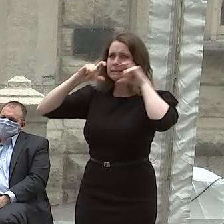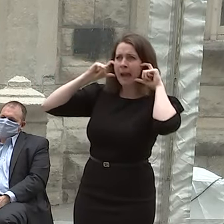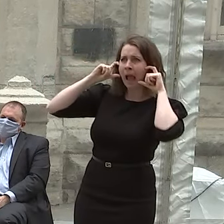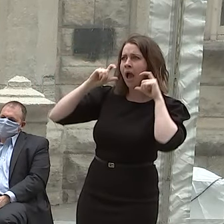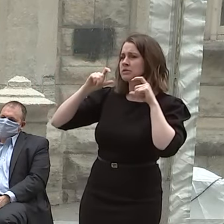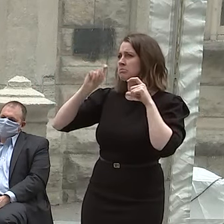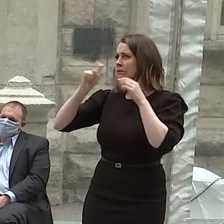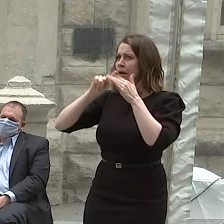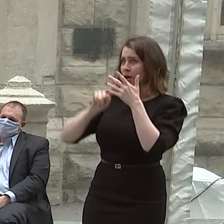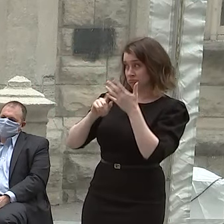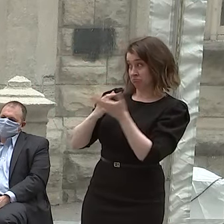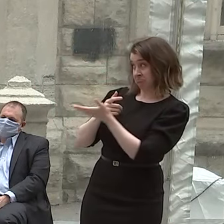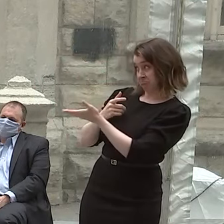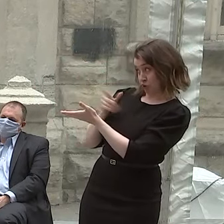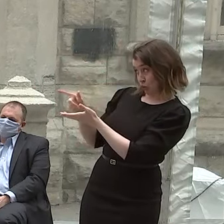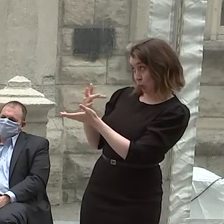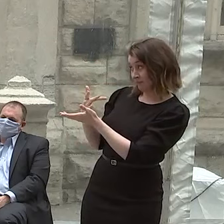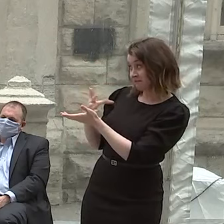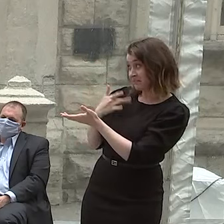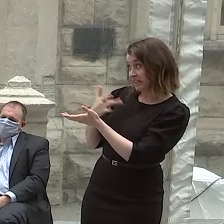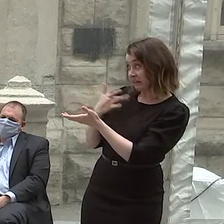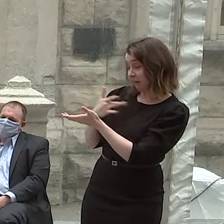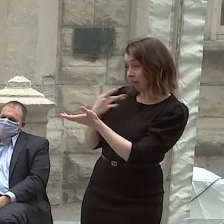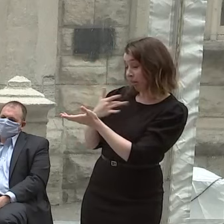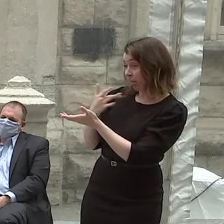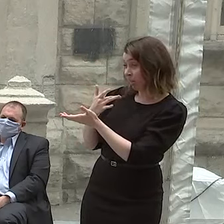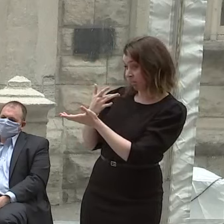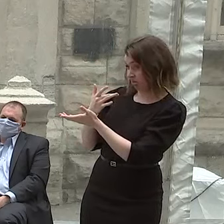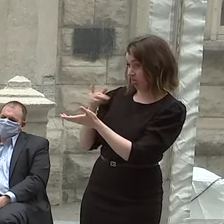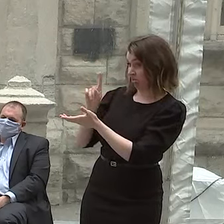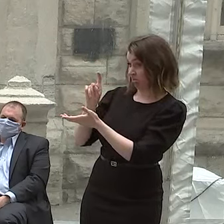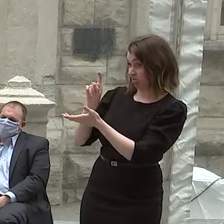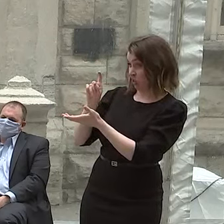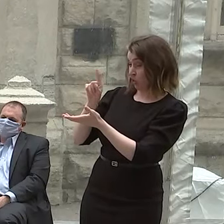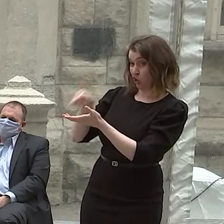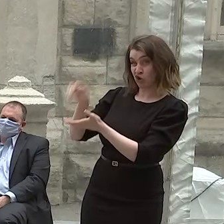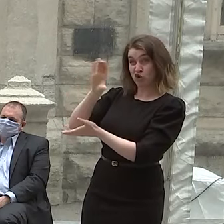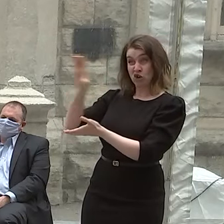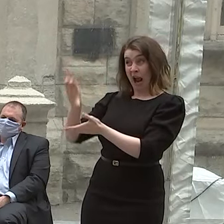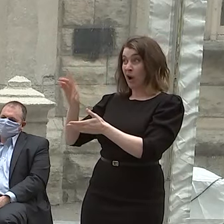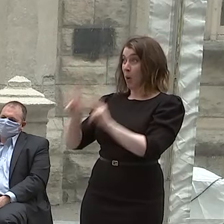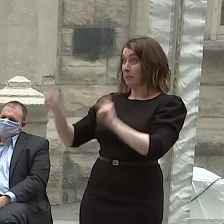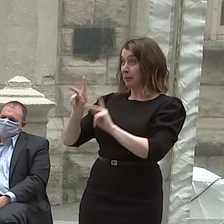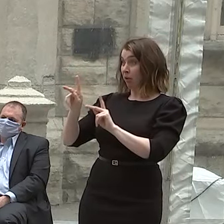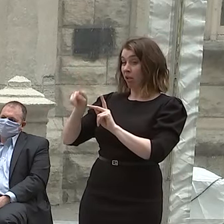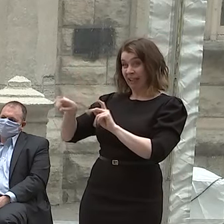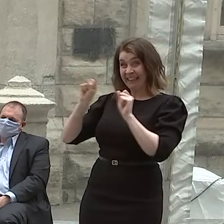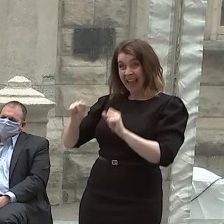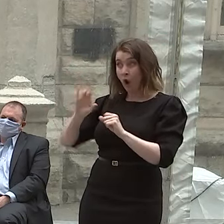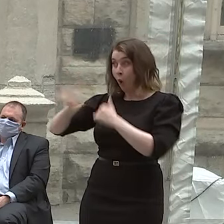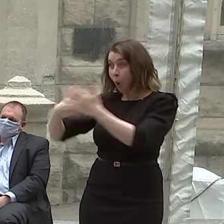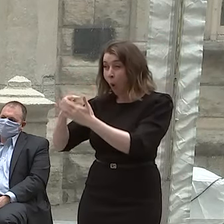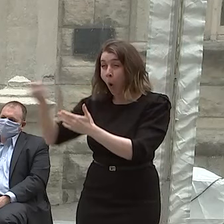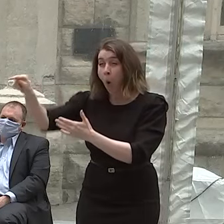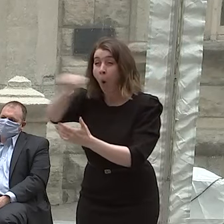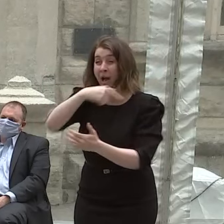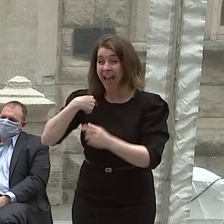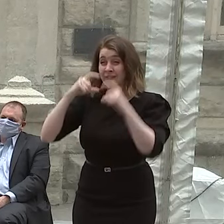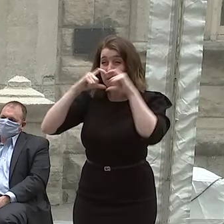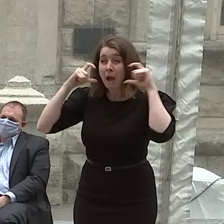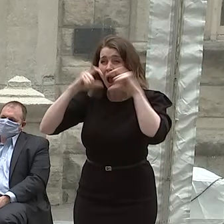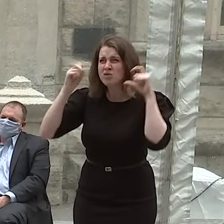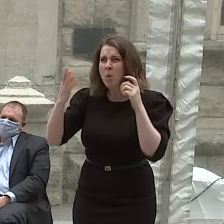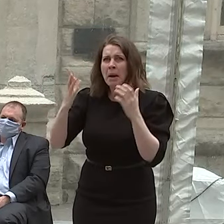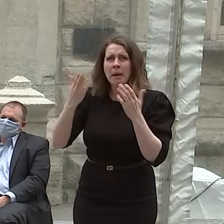believe Chicagoans have the ability to have a face covering? Are there enough out there? Well,